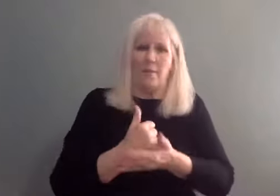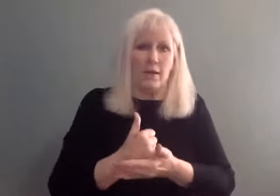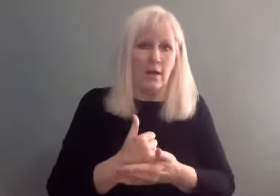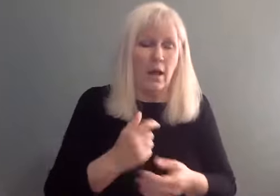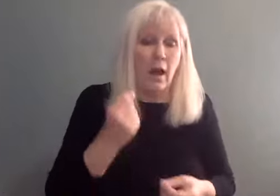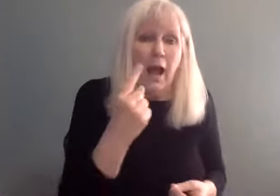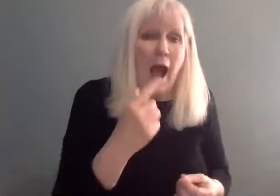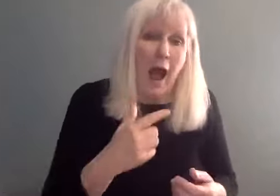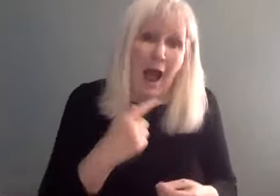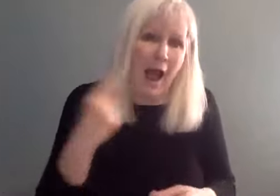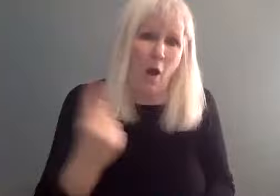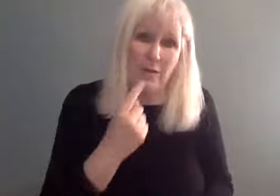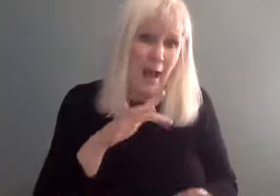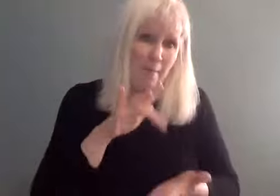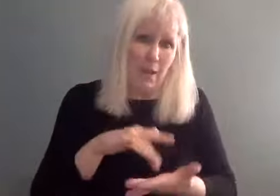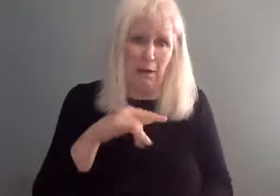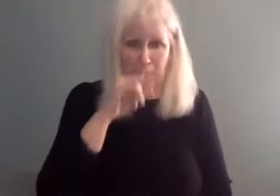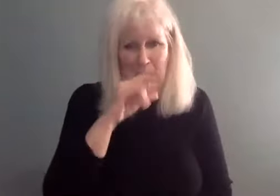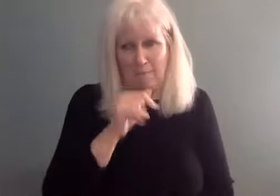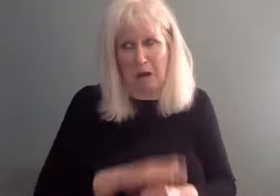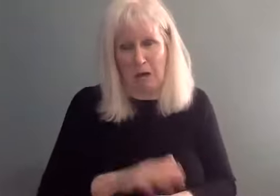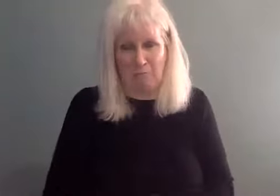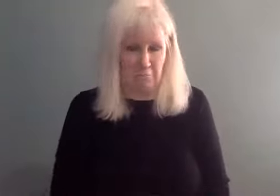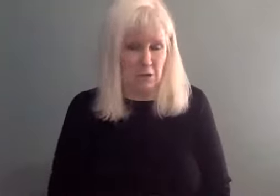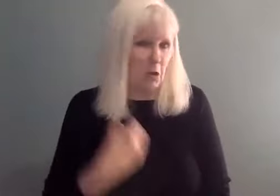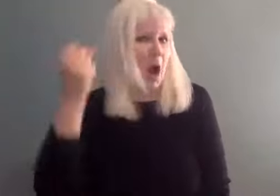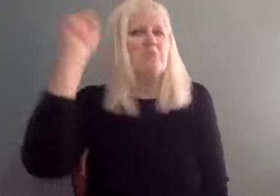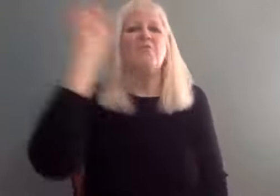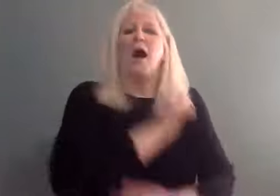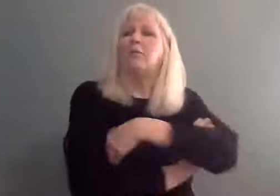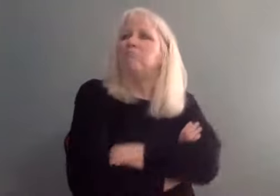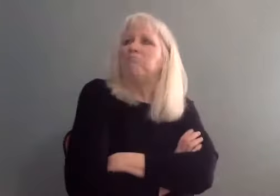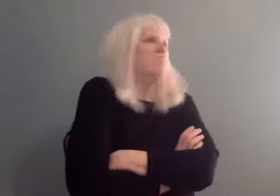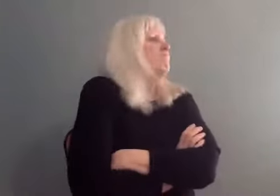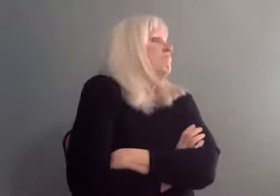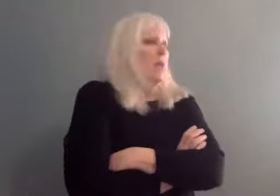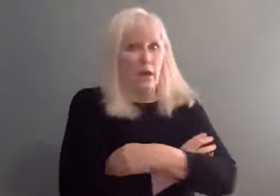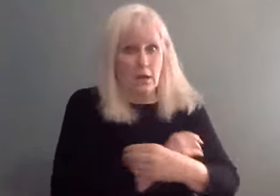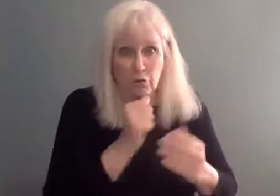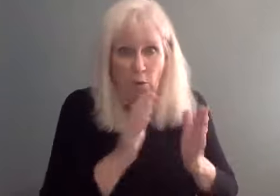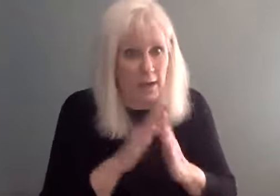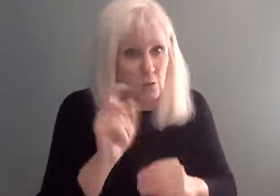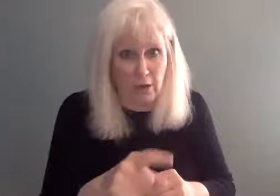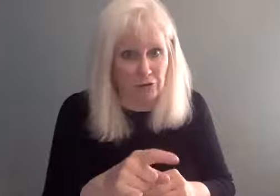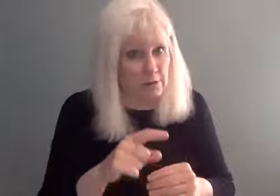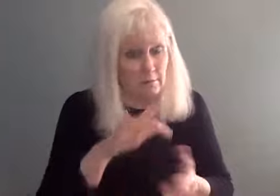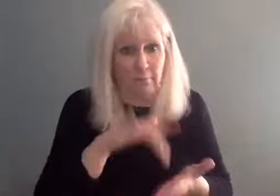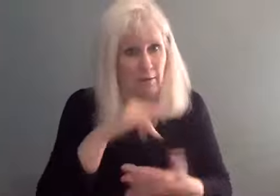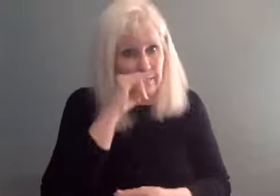I'm not enough. So I'm going to just be defiant and not ask questions. You never ask questions and you don't tell the truth because it's not